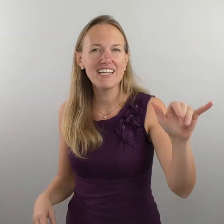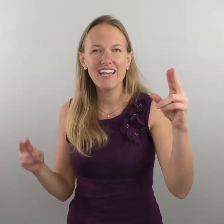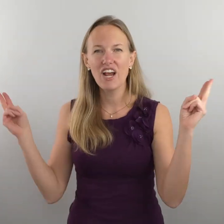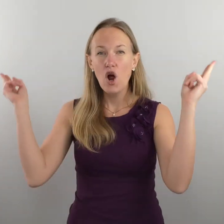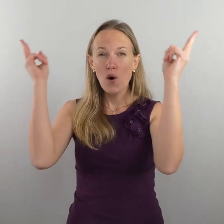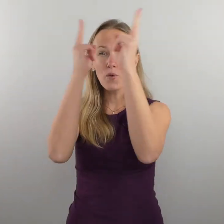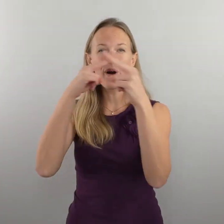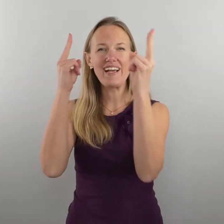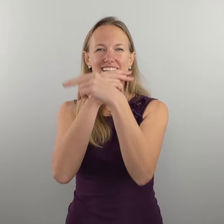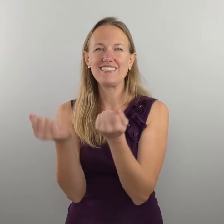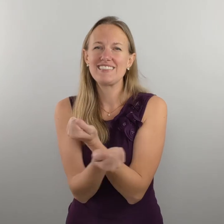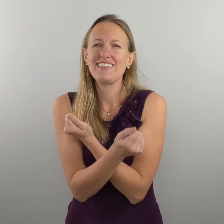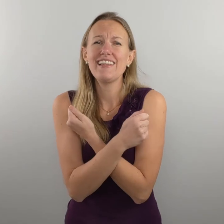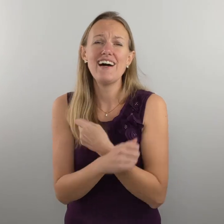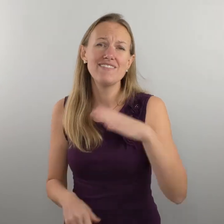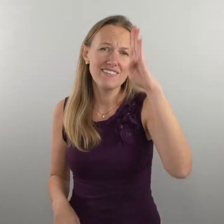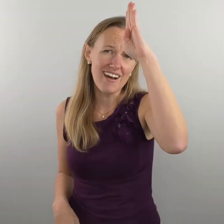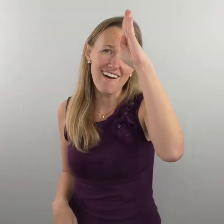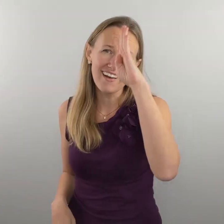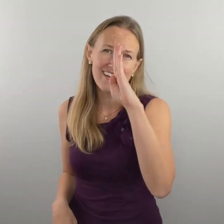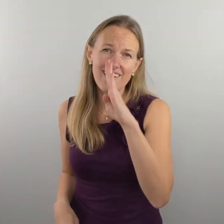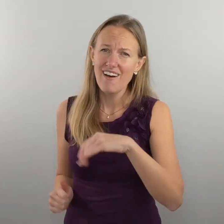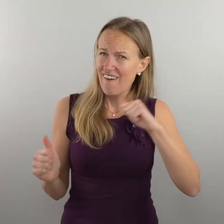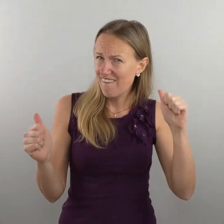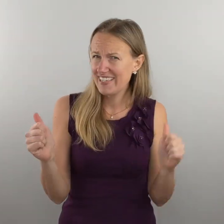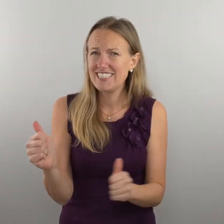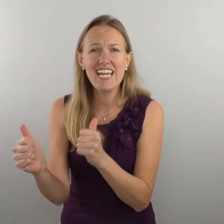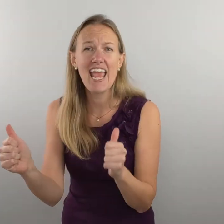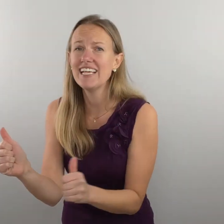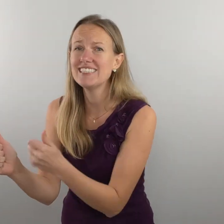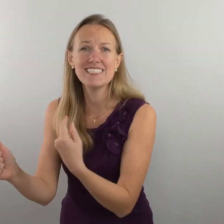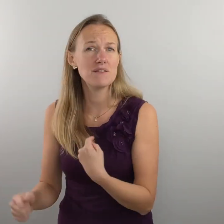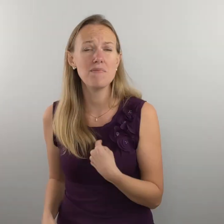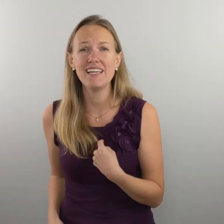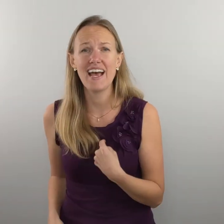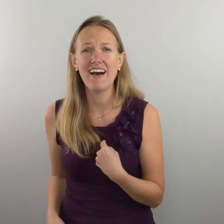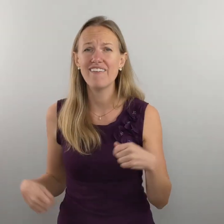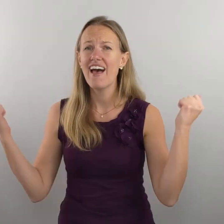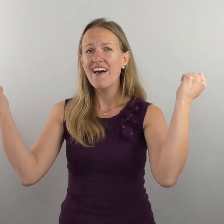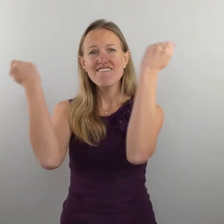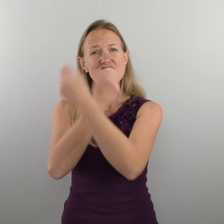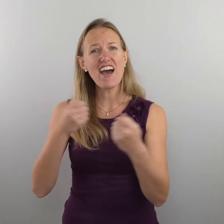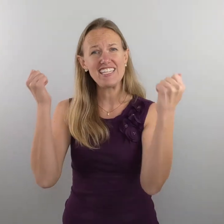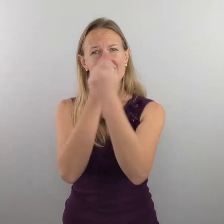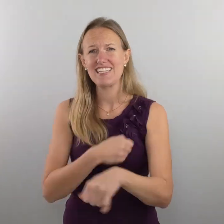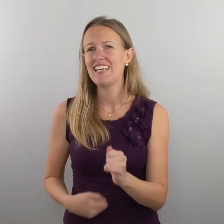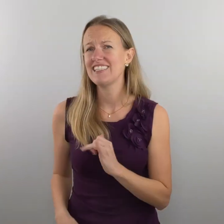never-ending, reckless love of God. Oh, it chases me down, fights till